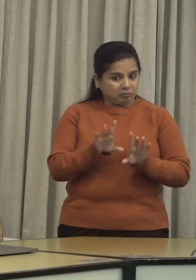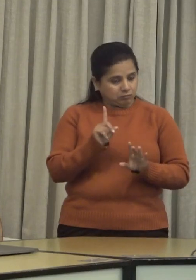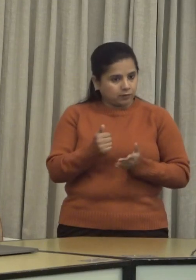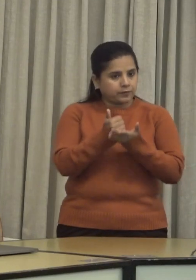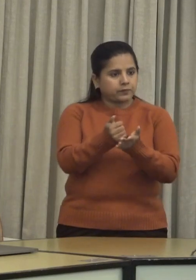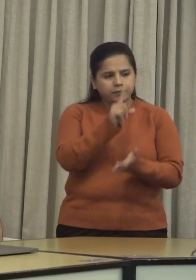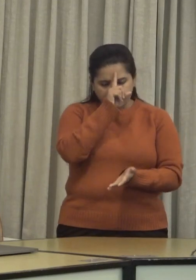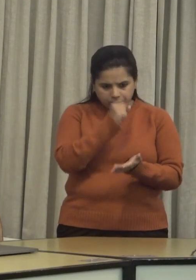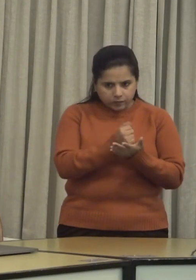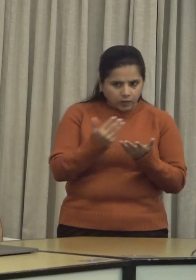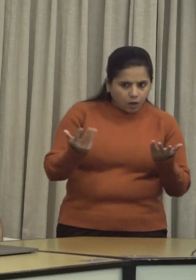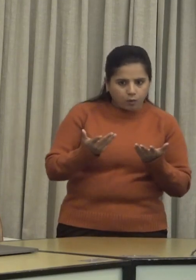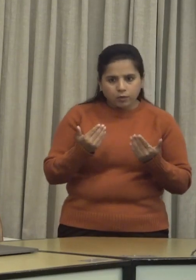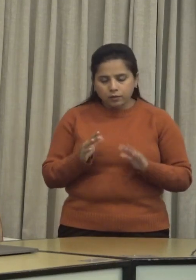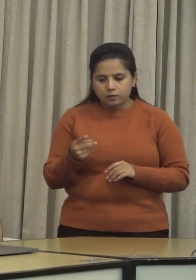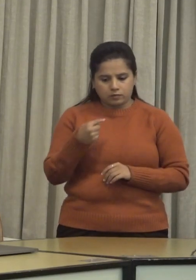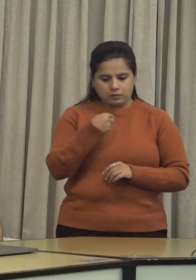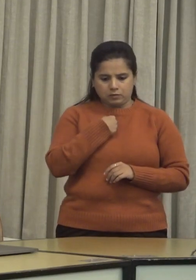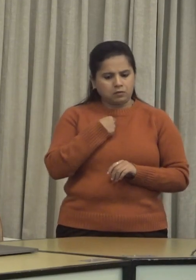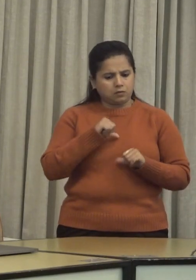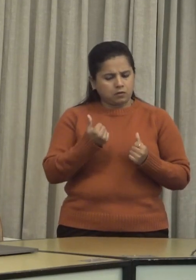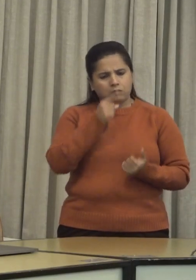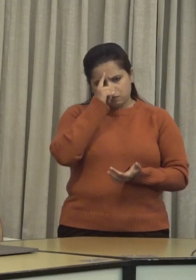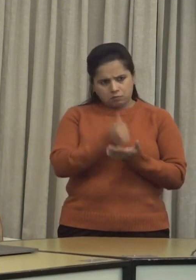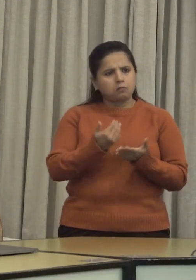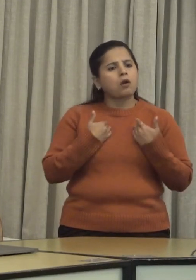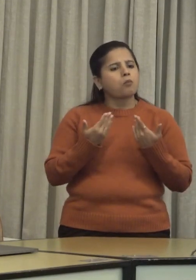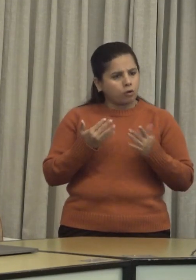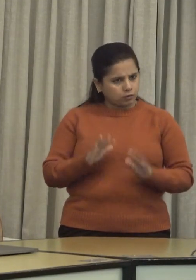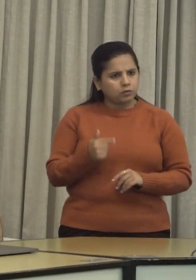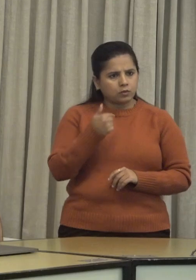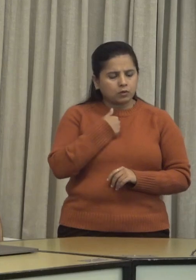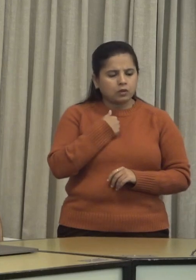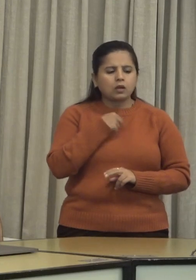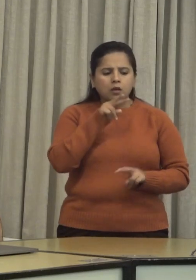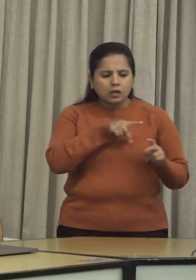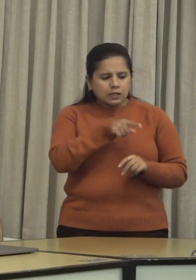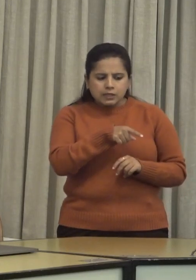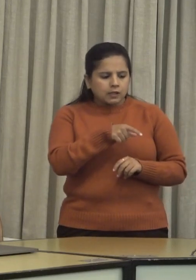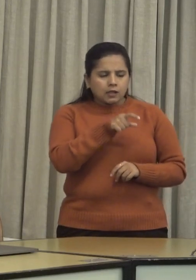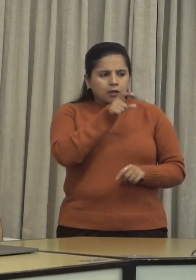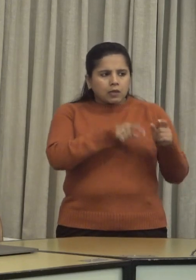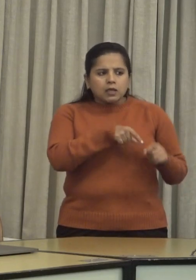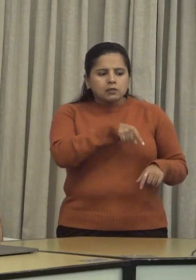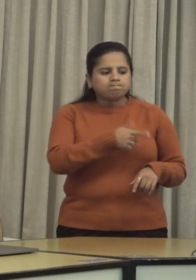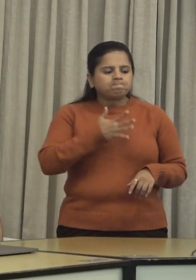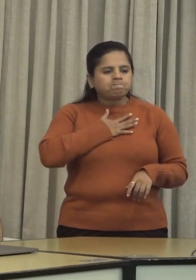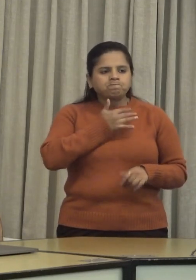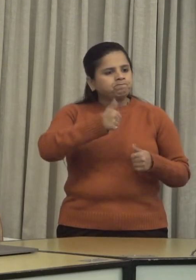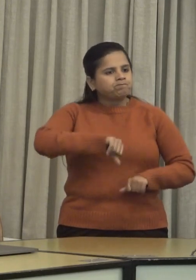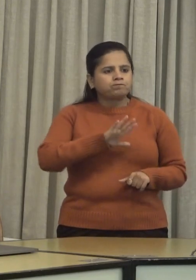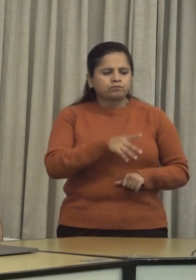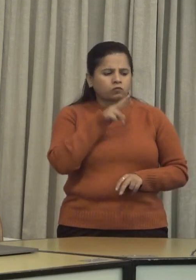to make a decision. I am capable of making the decision on inevitability of survival in a